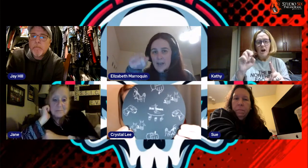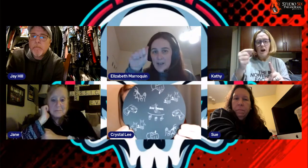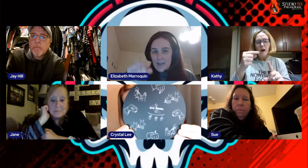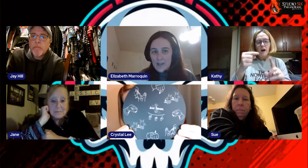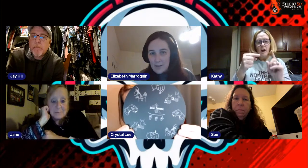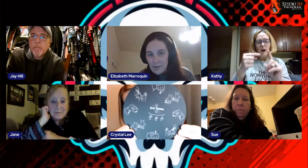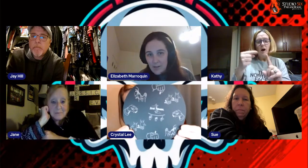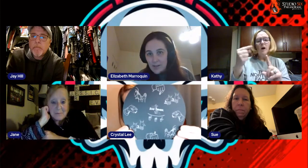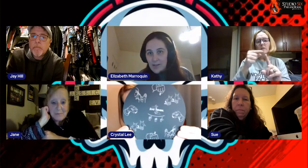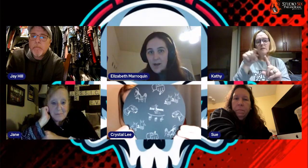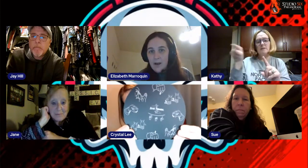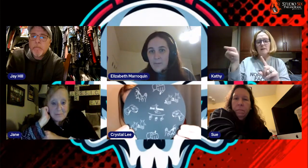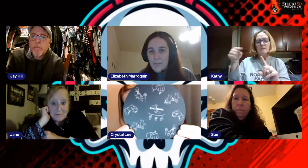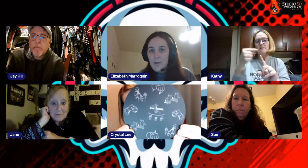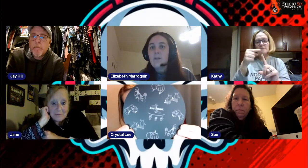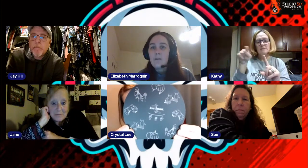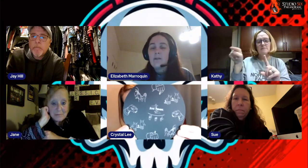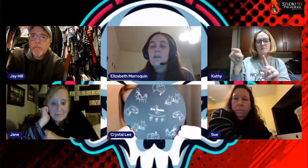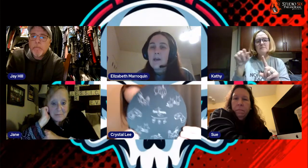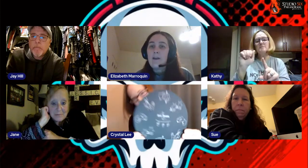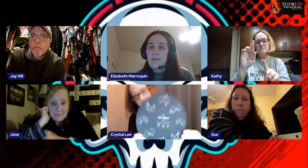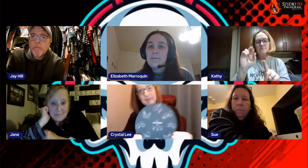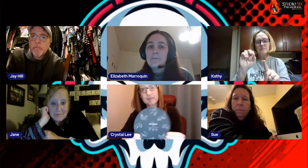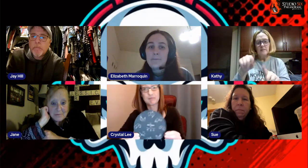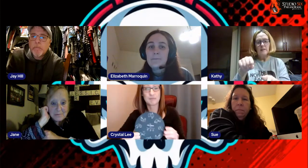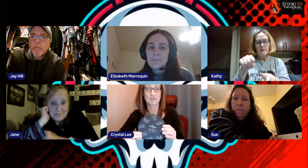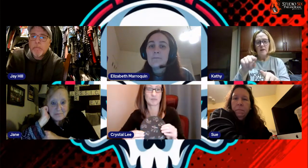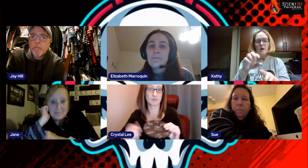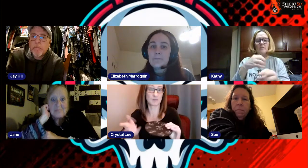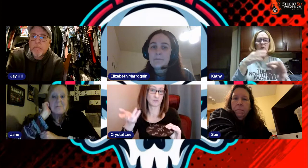for yes at the top? Yeah. Yeah.